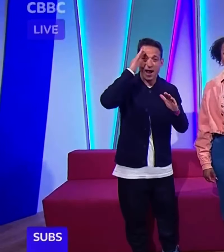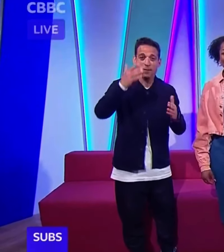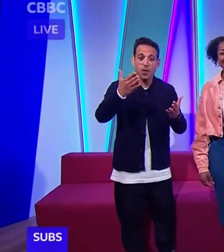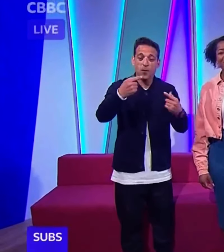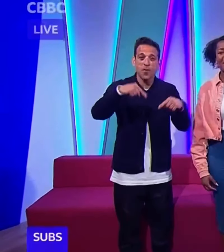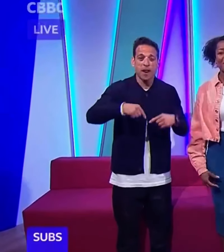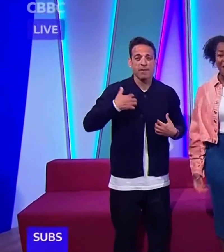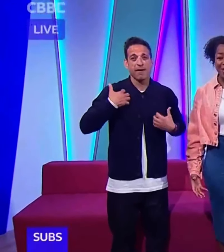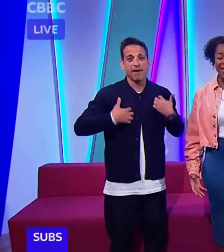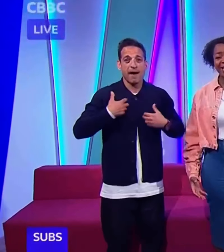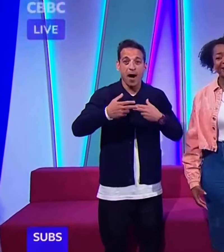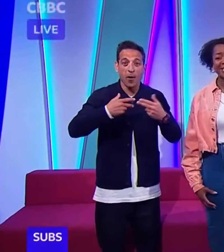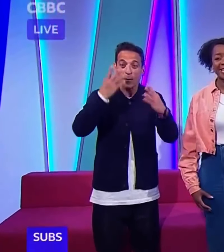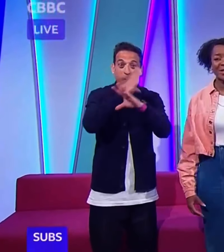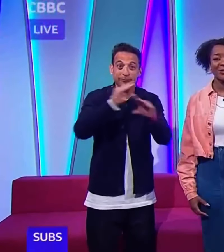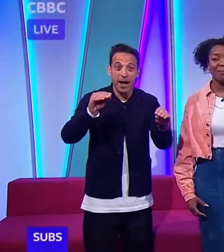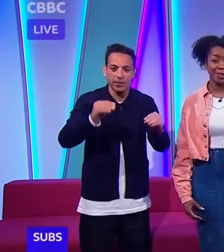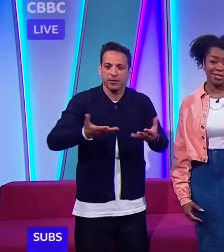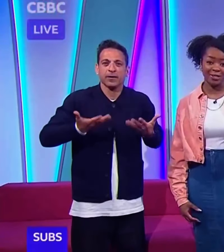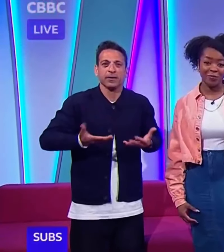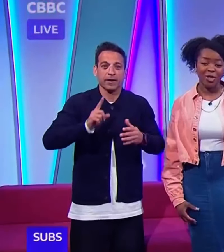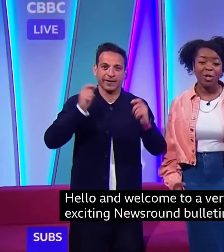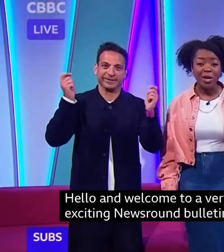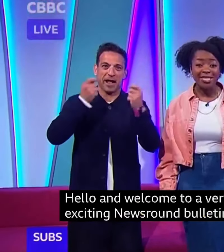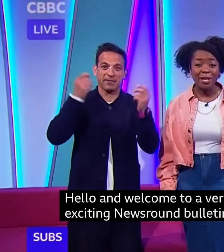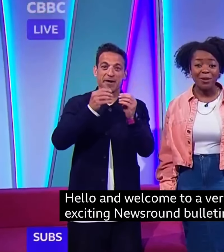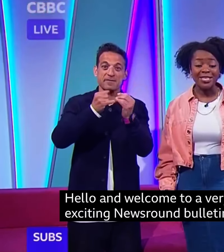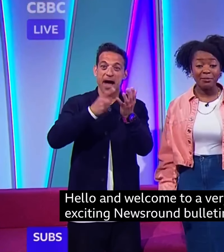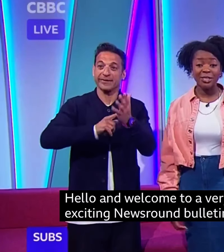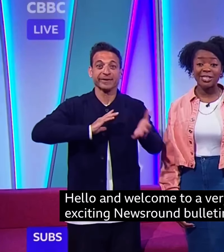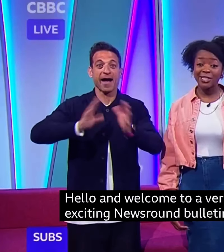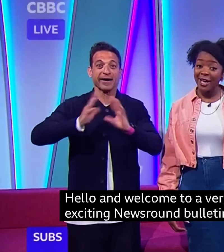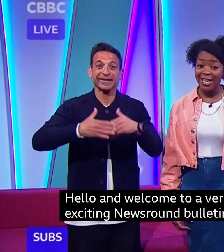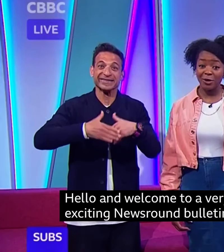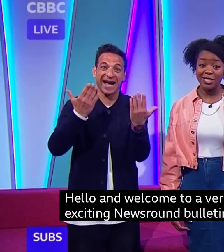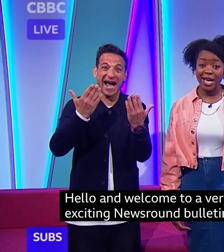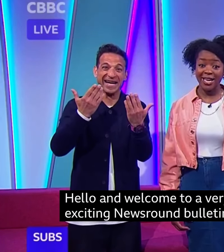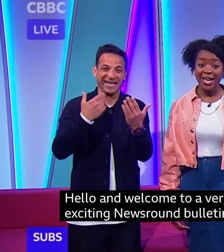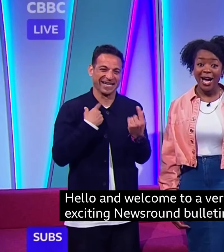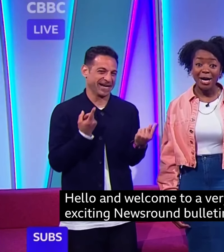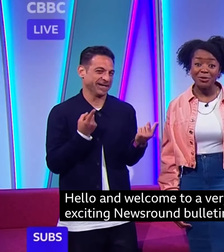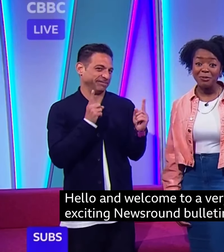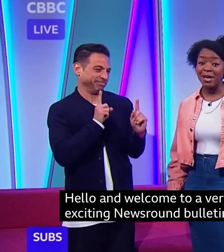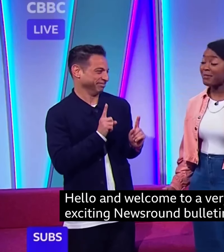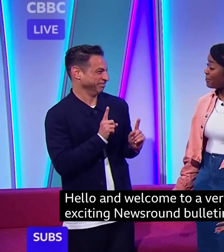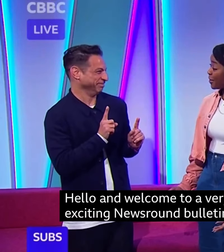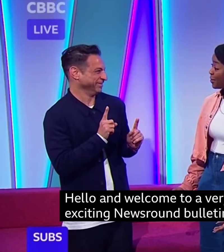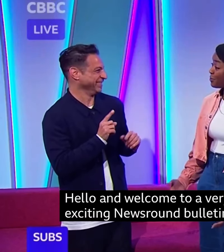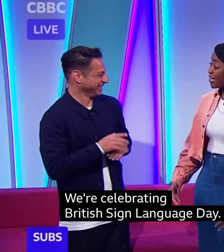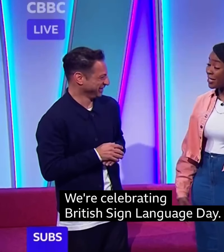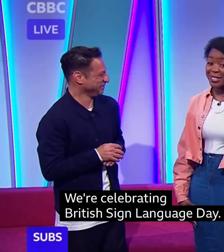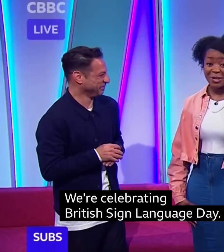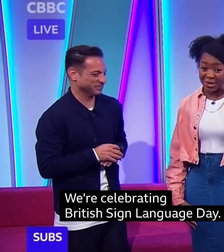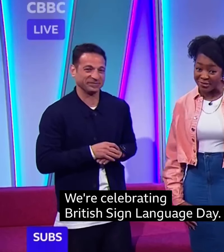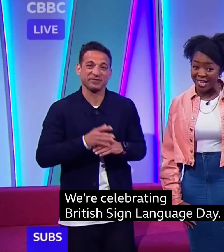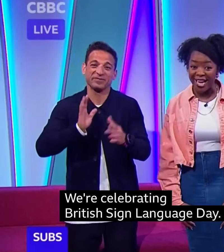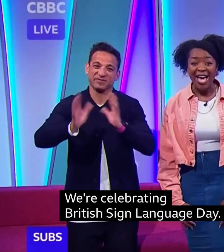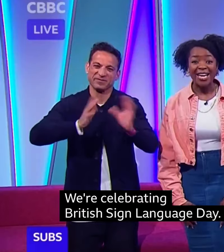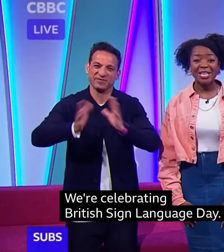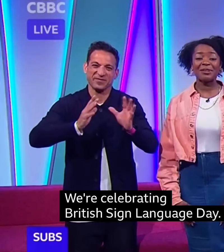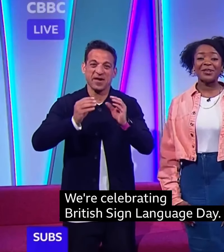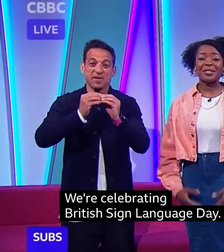Hello and welcome to a very exciting Newsround bulletin. We're celebrating British Sign Language Day. I'm joined by Memnos, who's presenting the show with